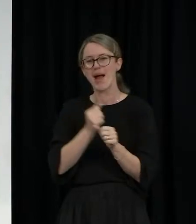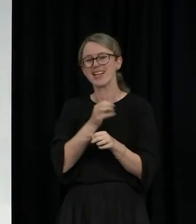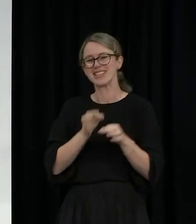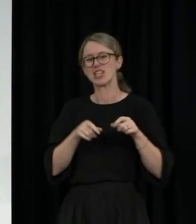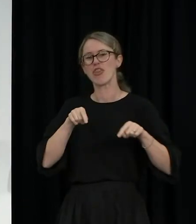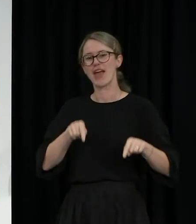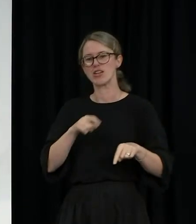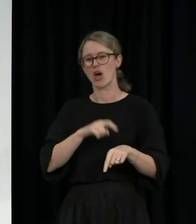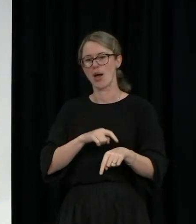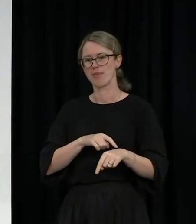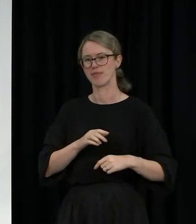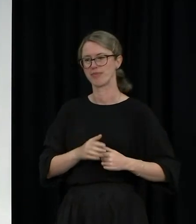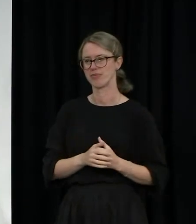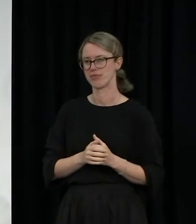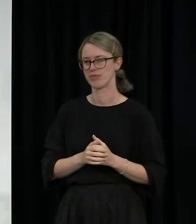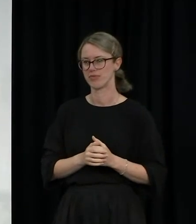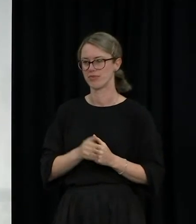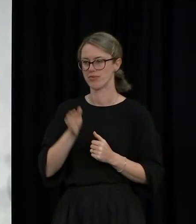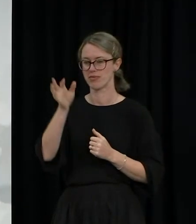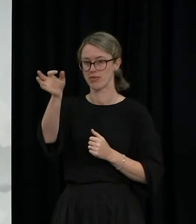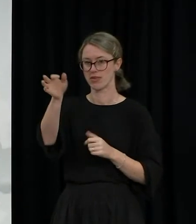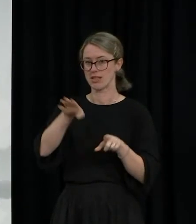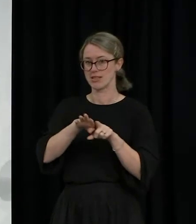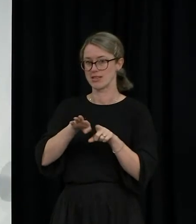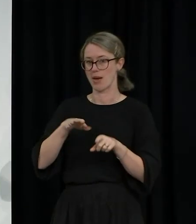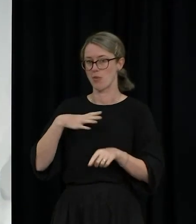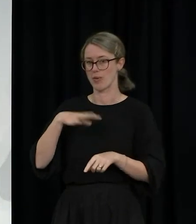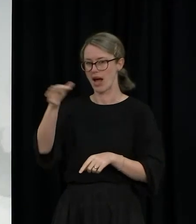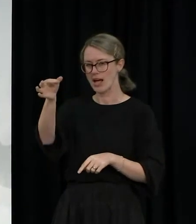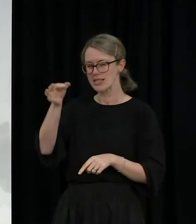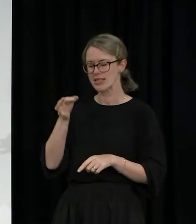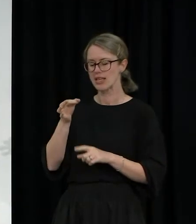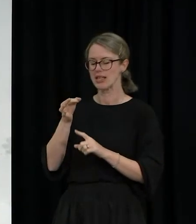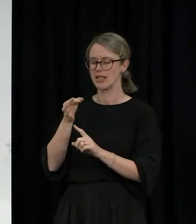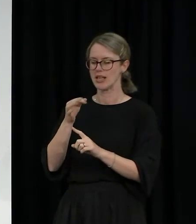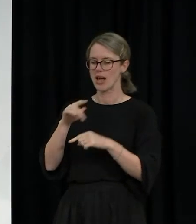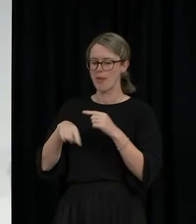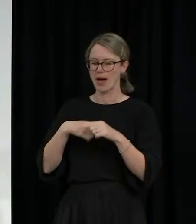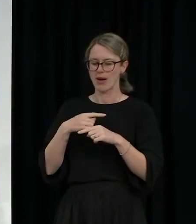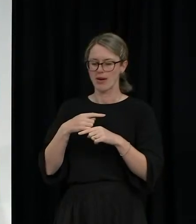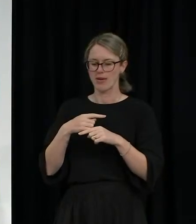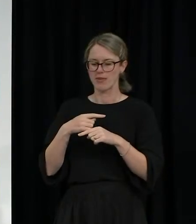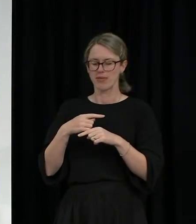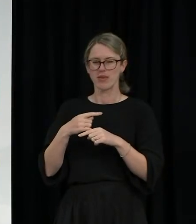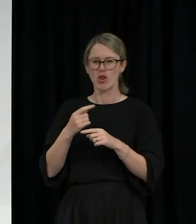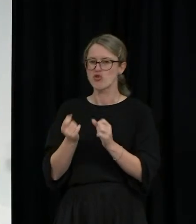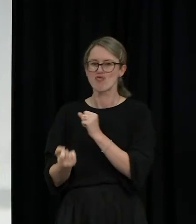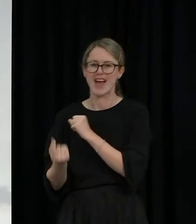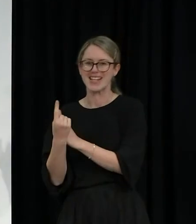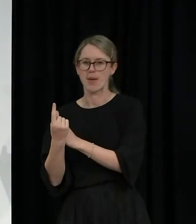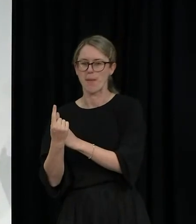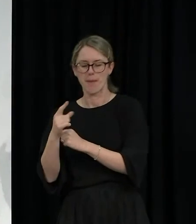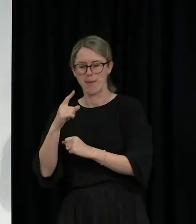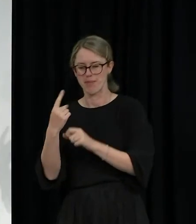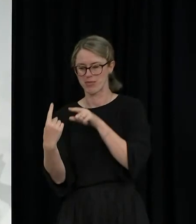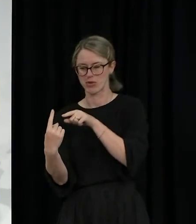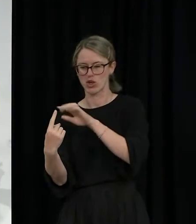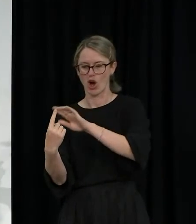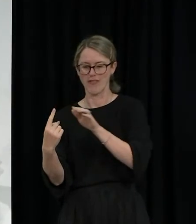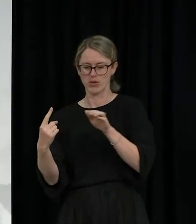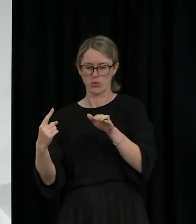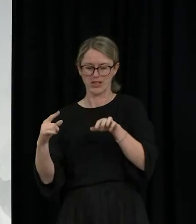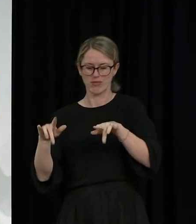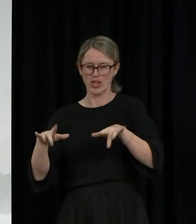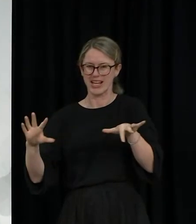The sticking point, though, the actual unlinked cases as opposed to, I guess, total cases in the community, that's the area where you... I don't know about the